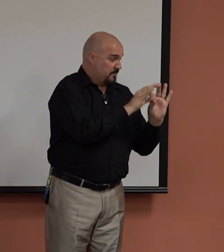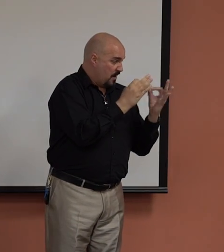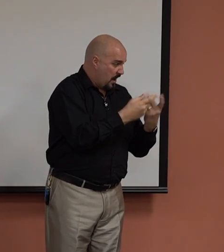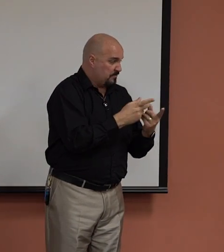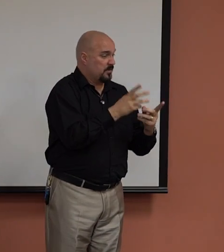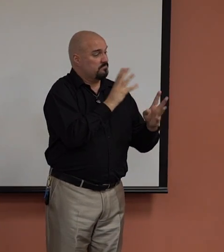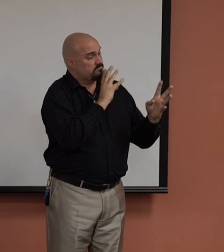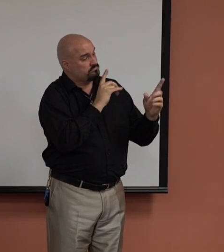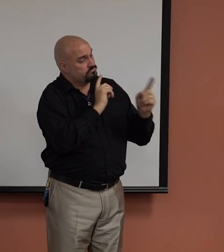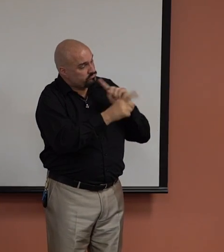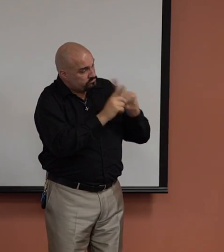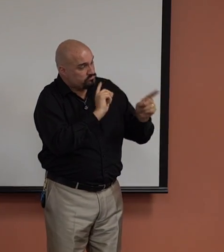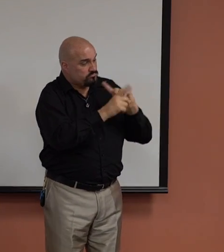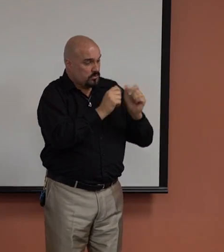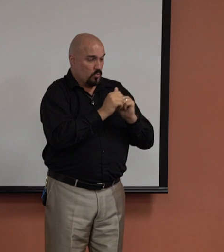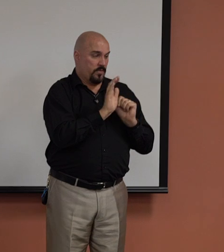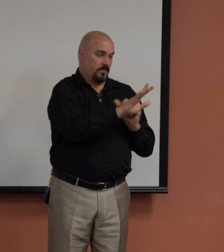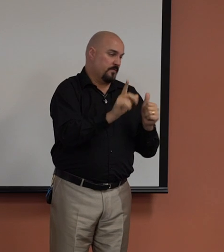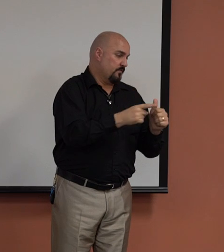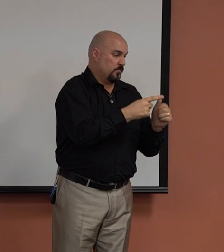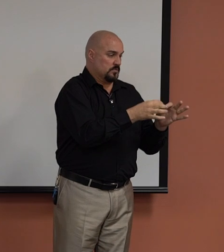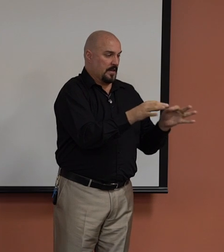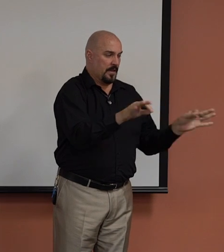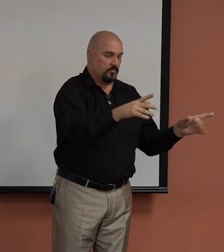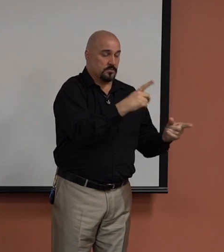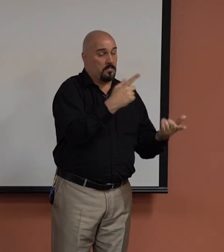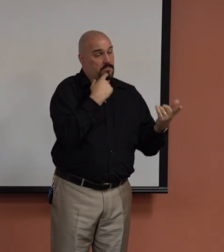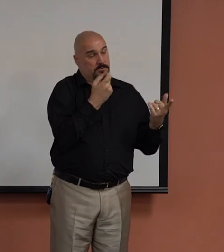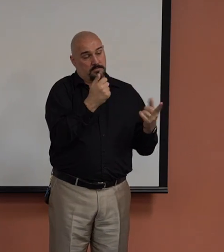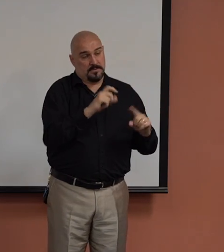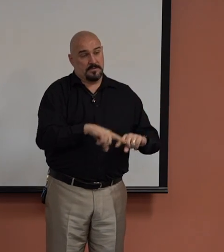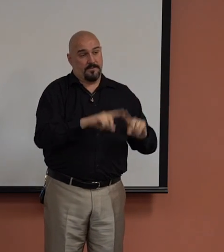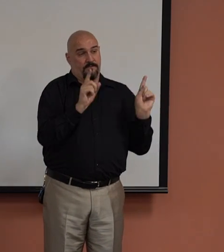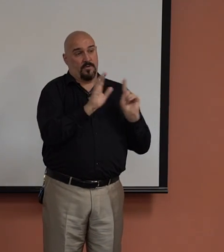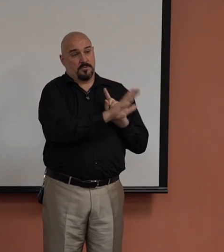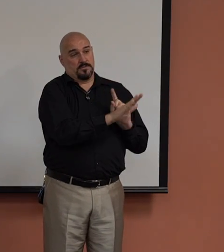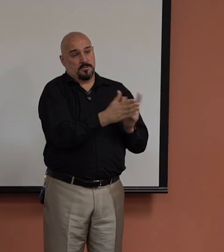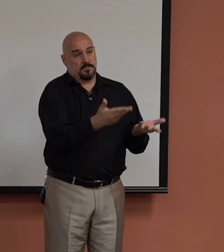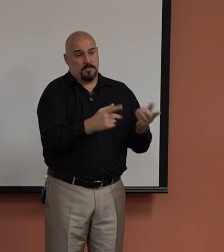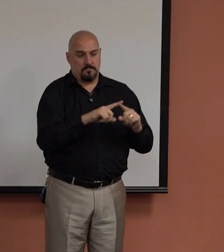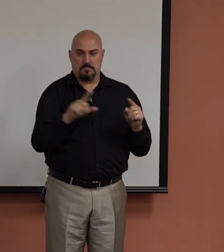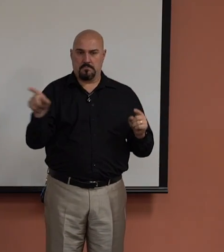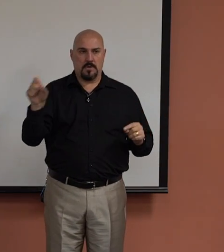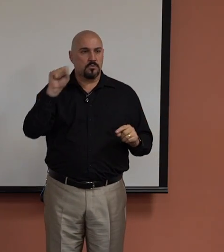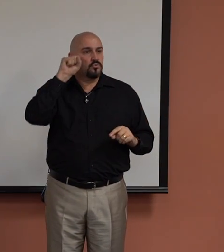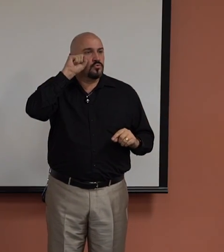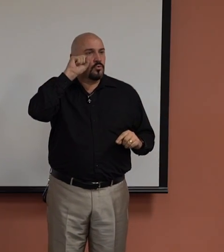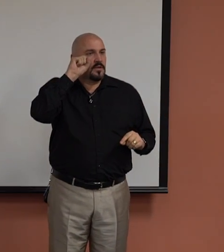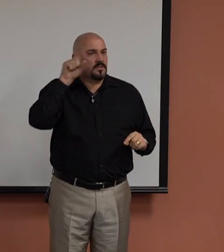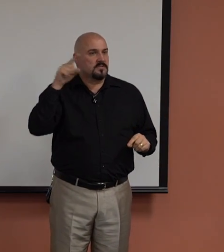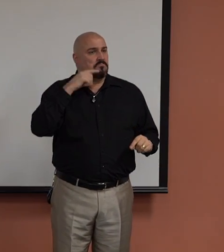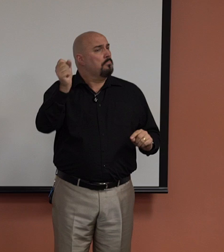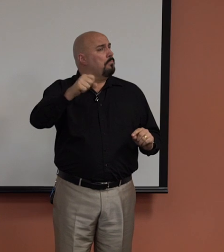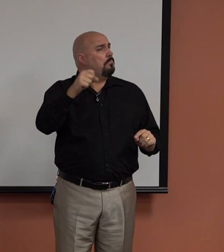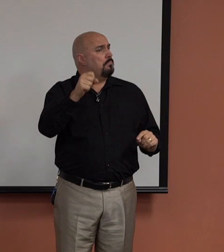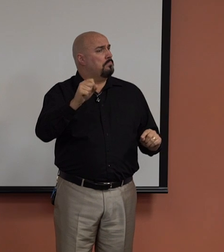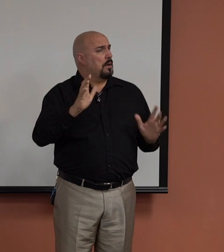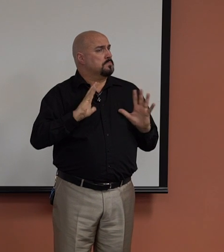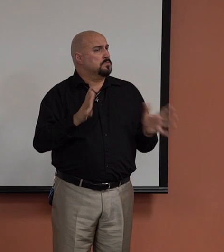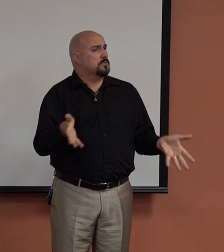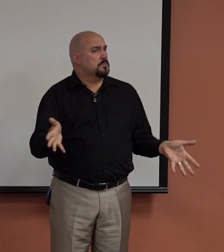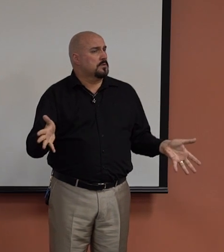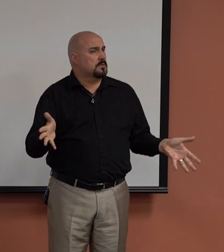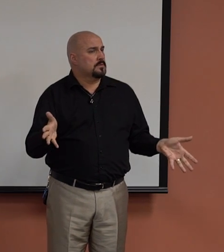Might be some different, slight differences, but Shirley said absolutely. having it come